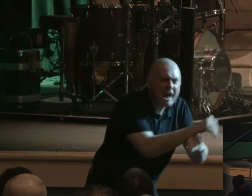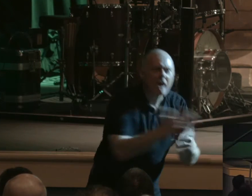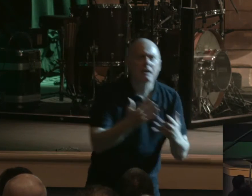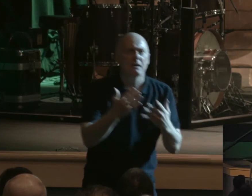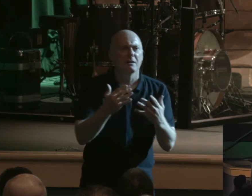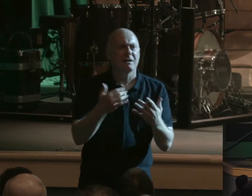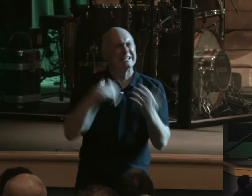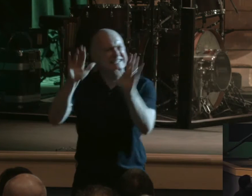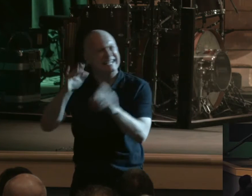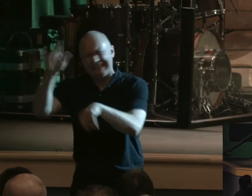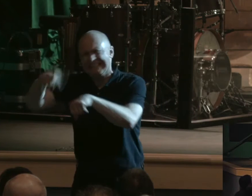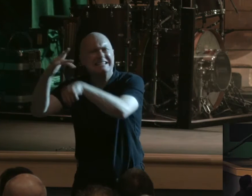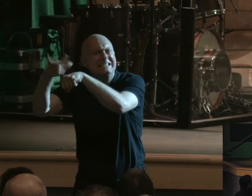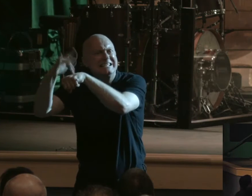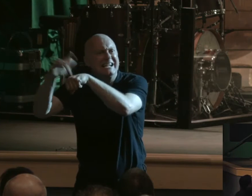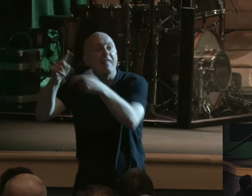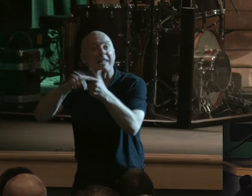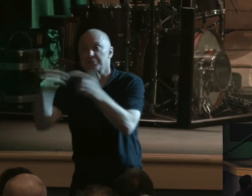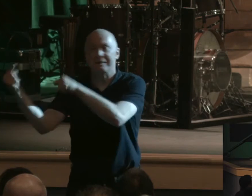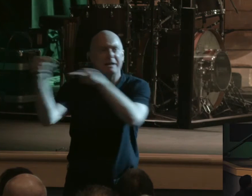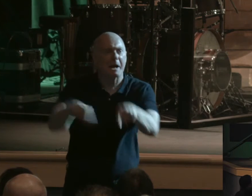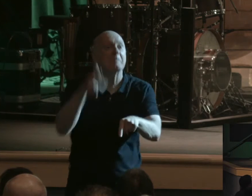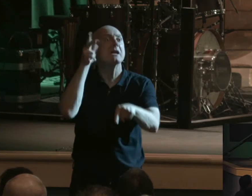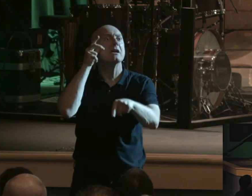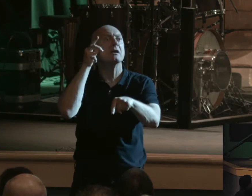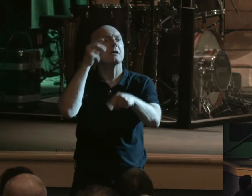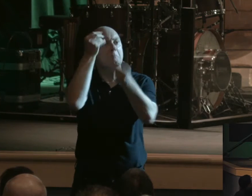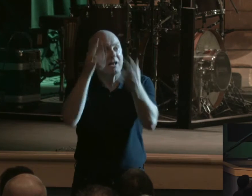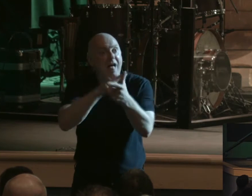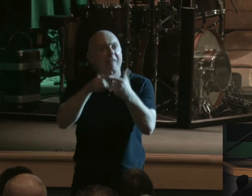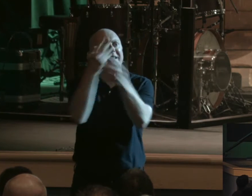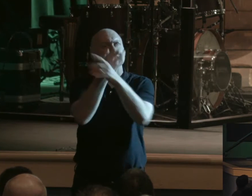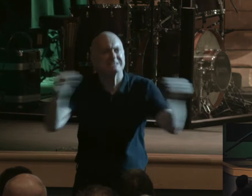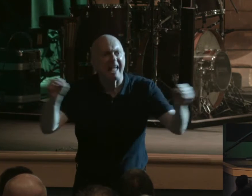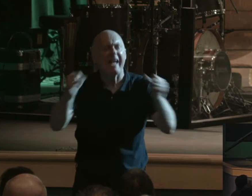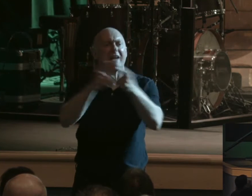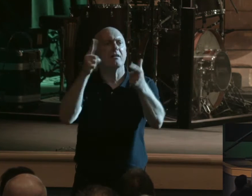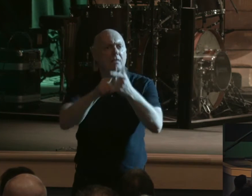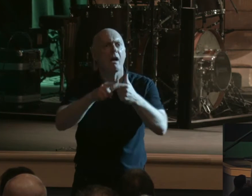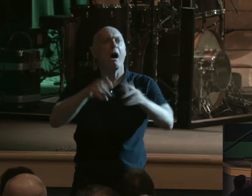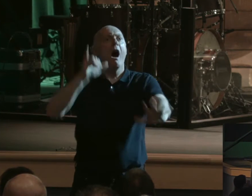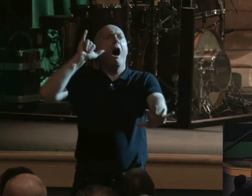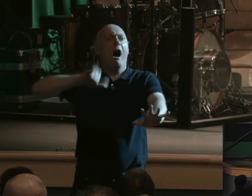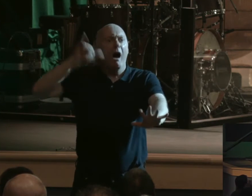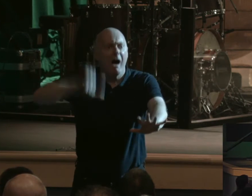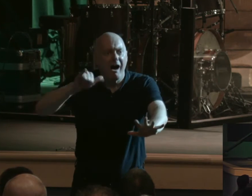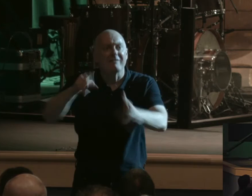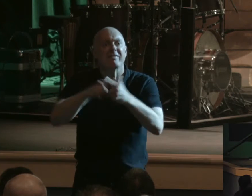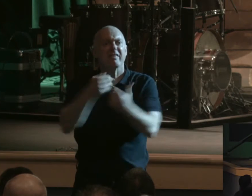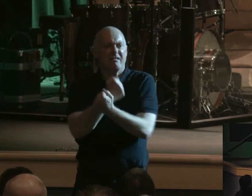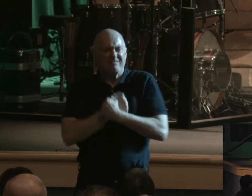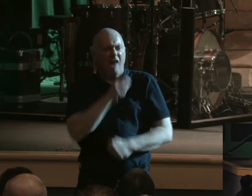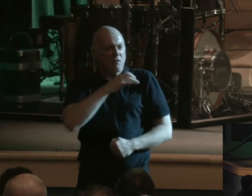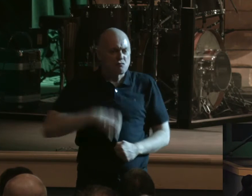is open that someone can come in and hear the message and be saved and be equipped in the things of Christ, the love of Christ compels me